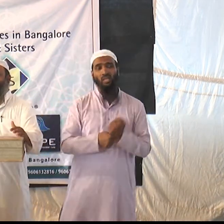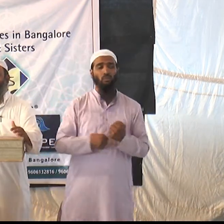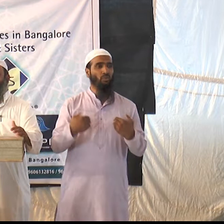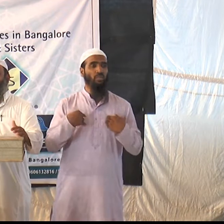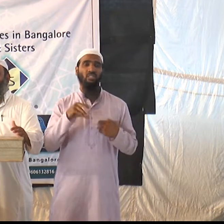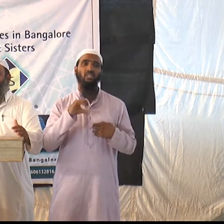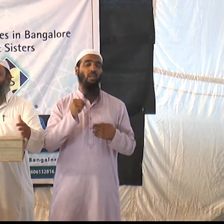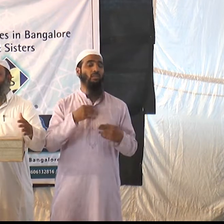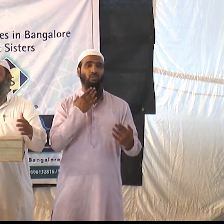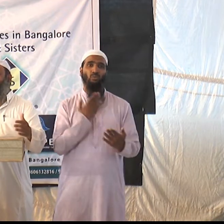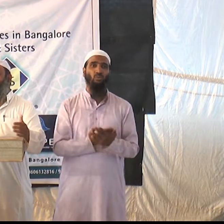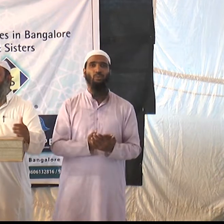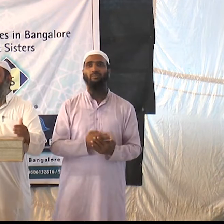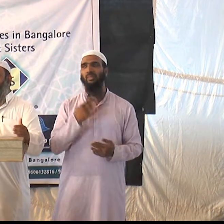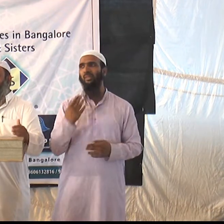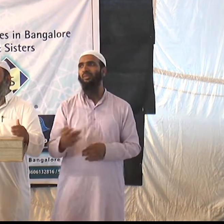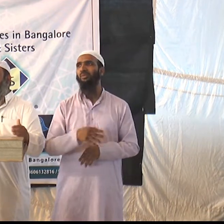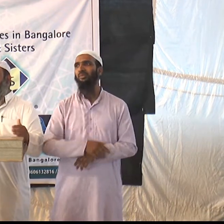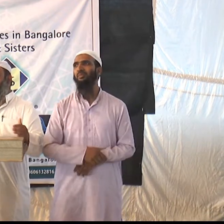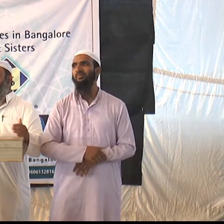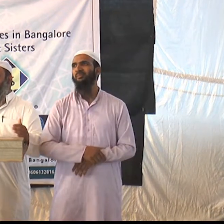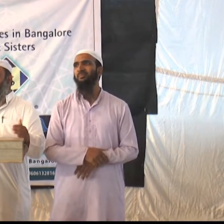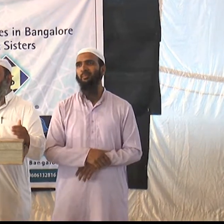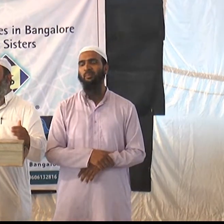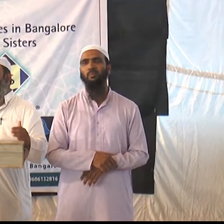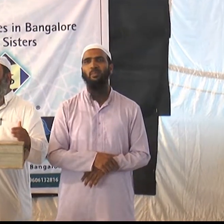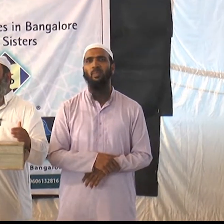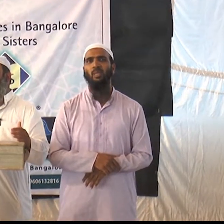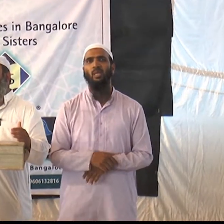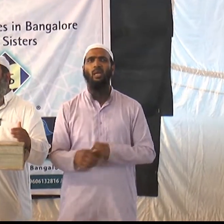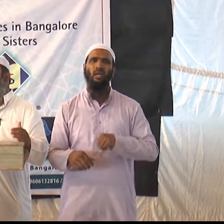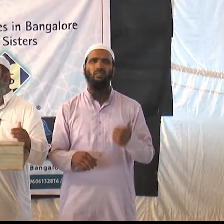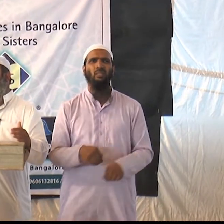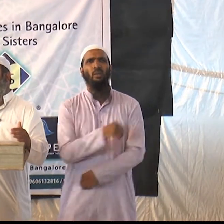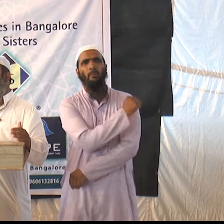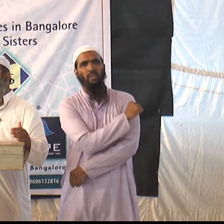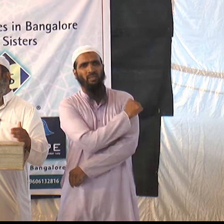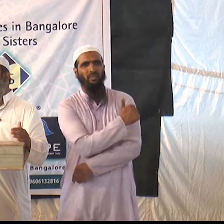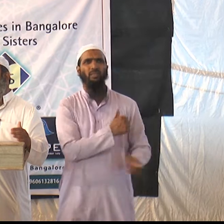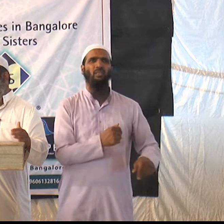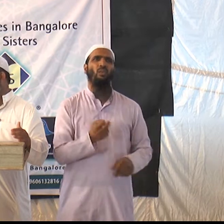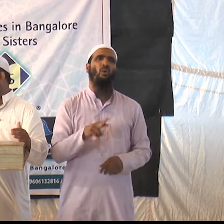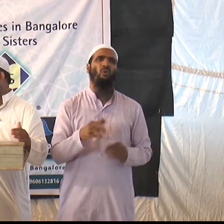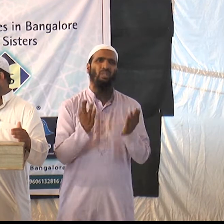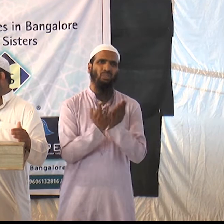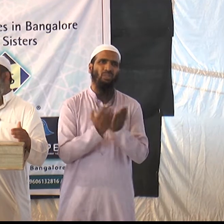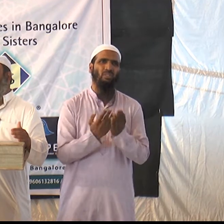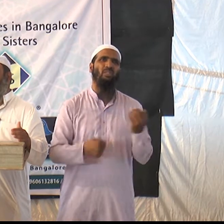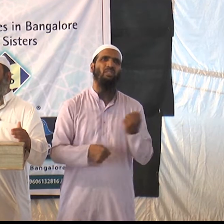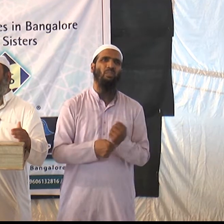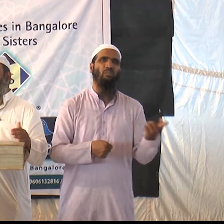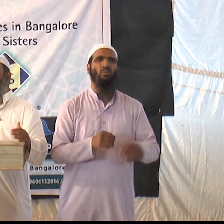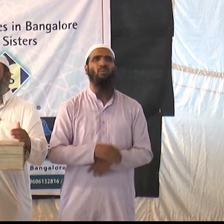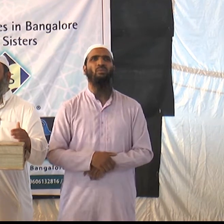And apart from that, we have medical educational aid for the needy and the poor children of